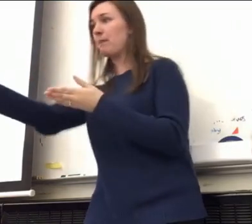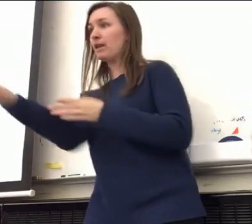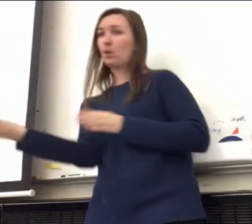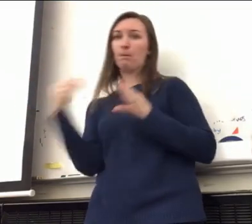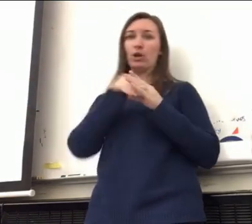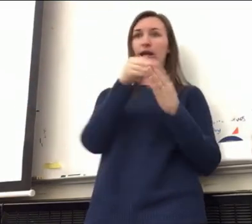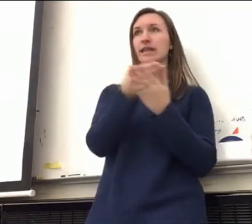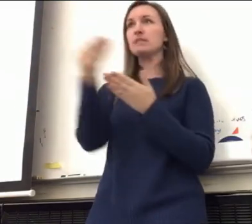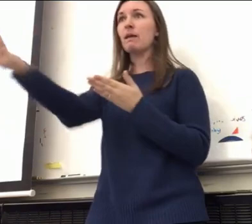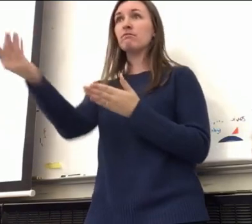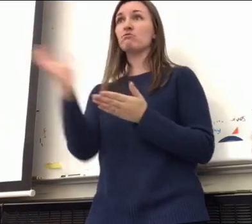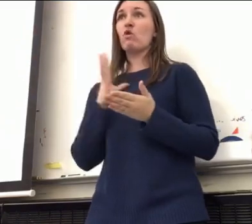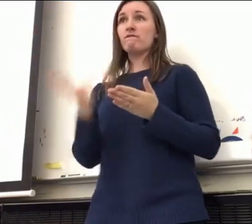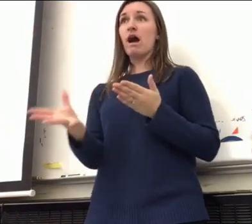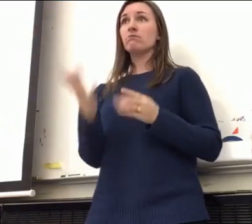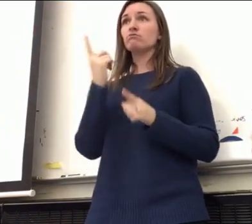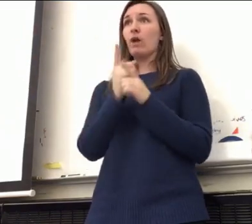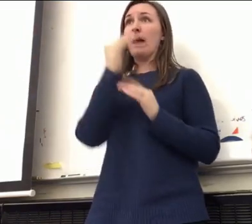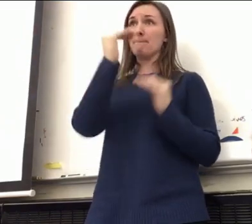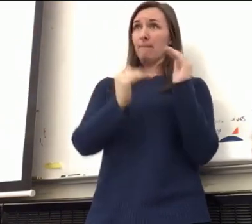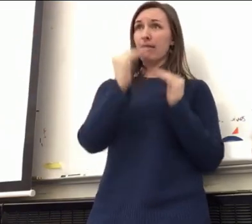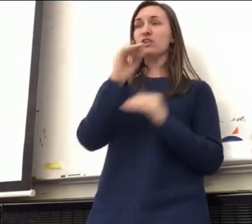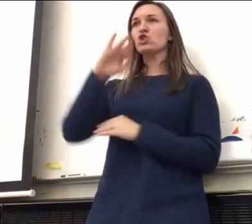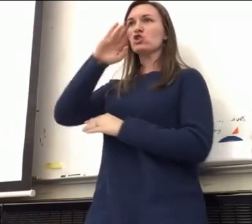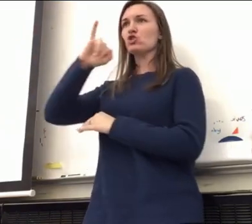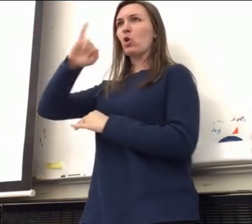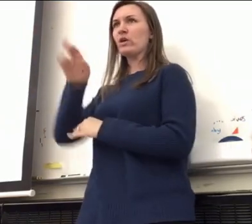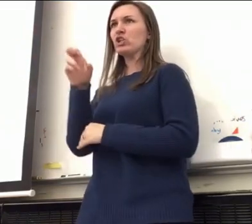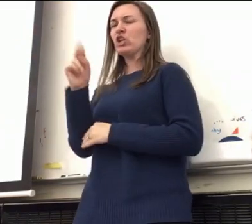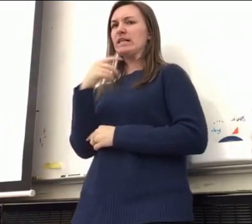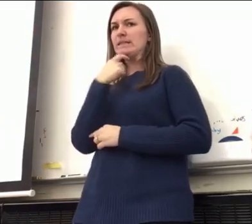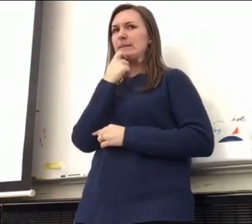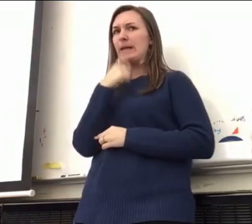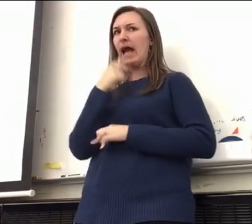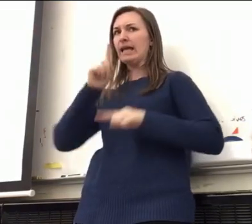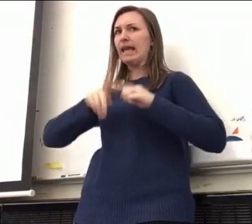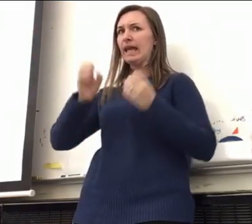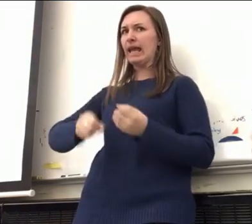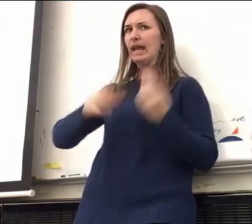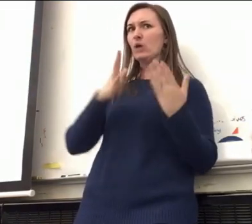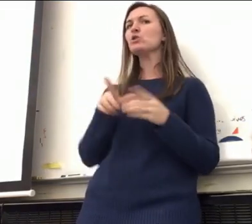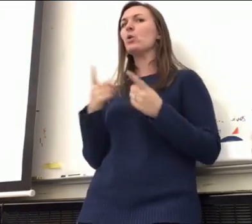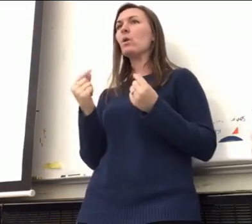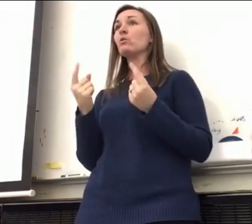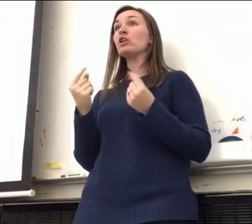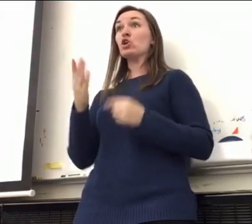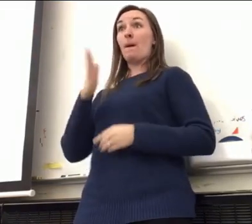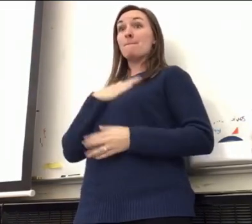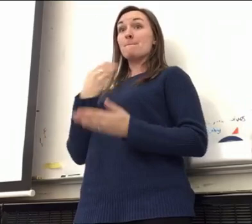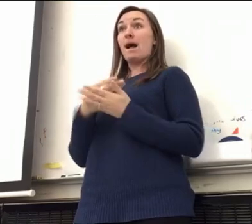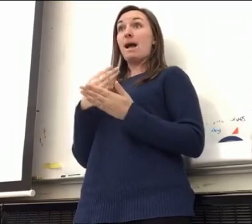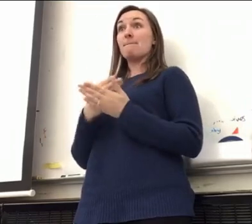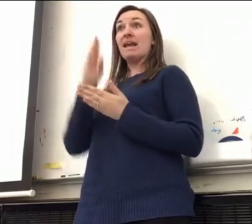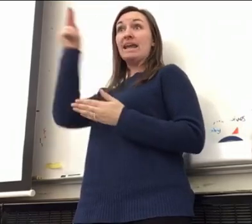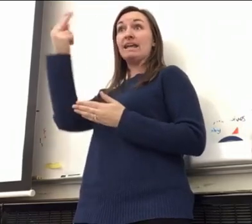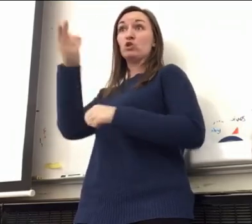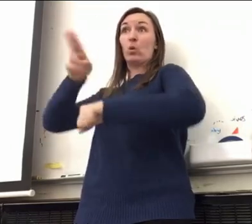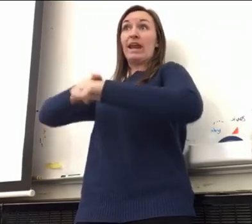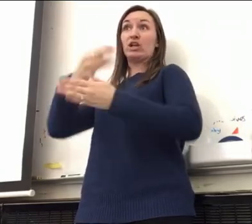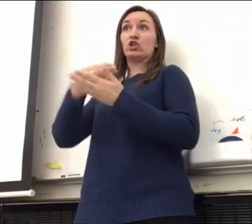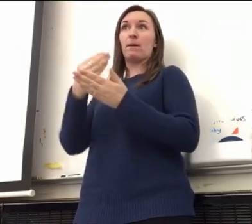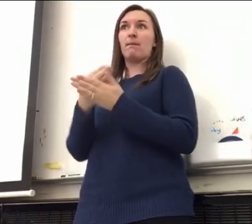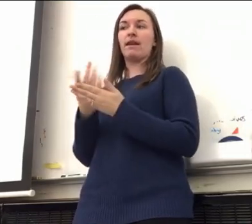going to be fine. Jackson, he can't shut down the bank. So instead, he begins to deposit his money into another person's